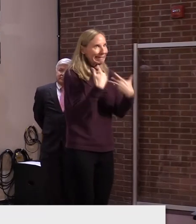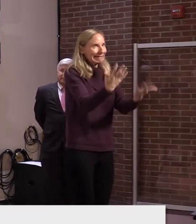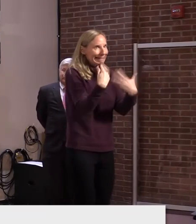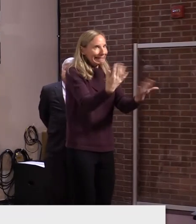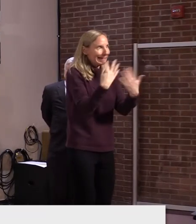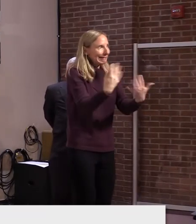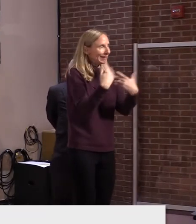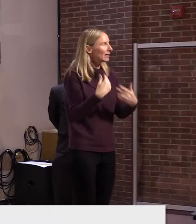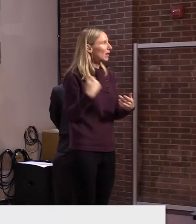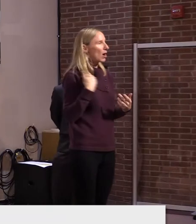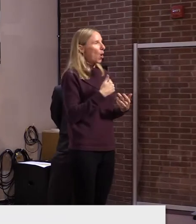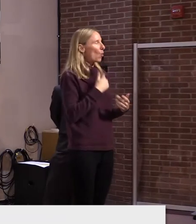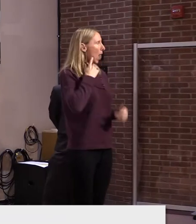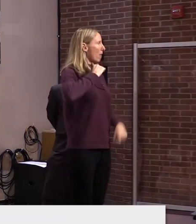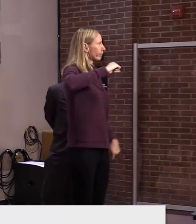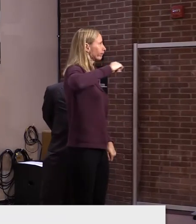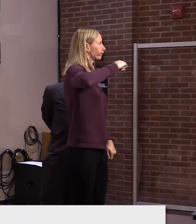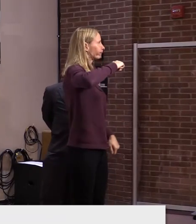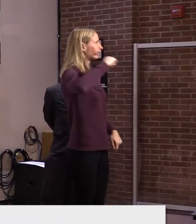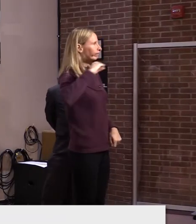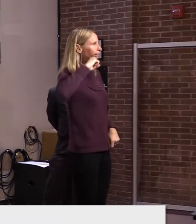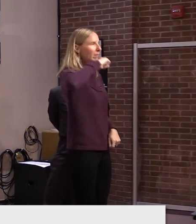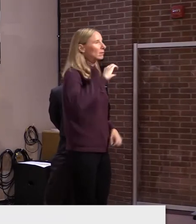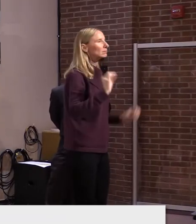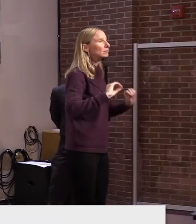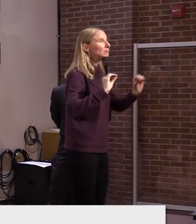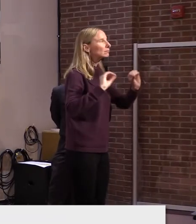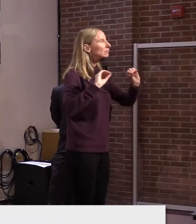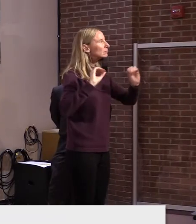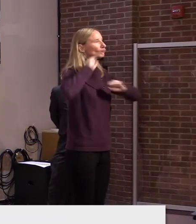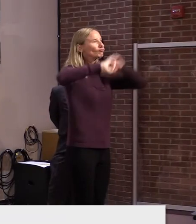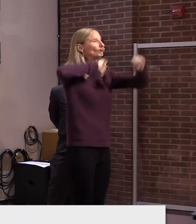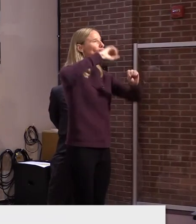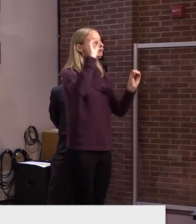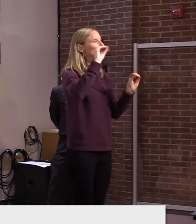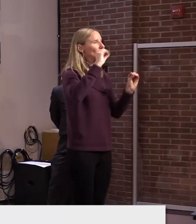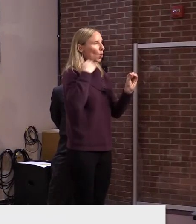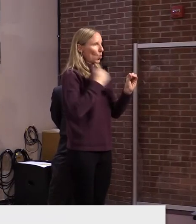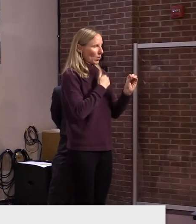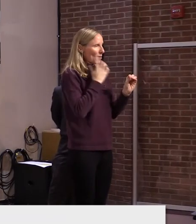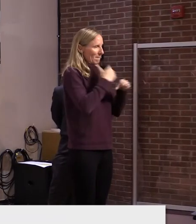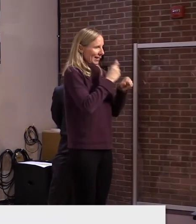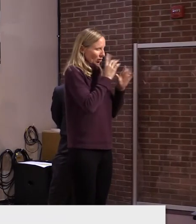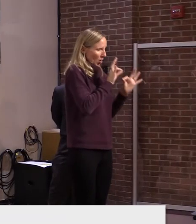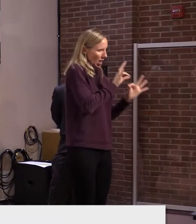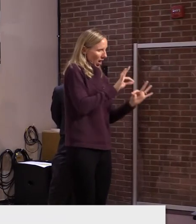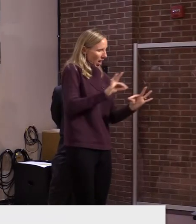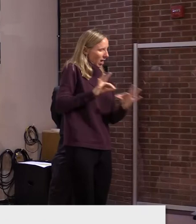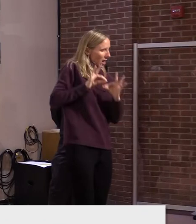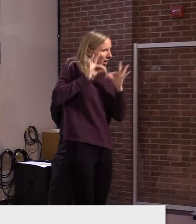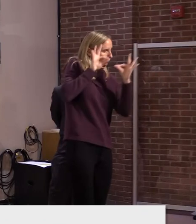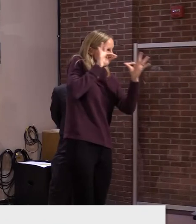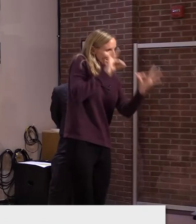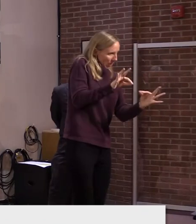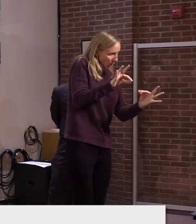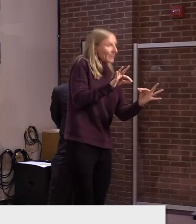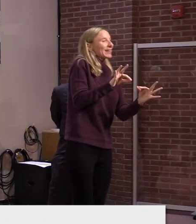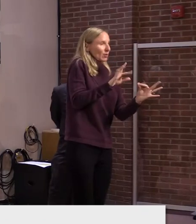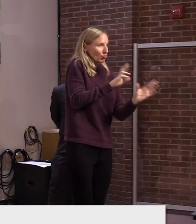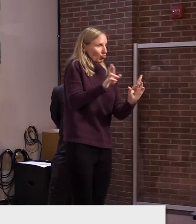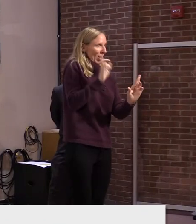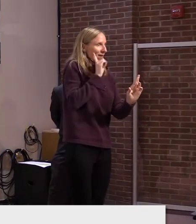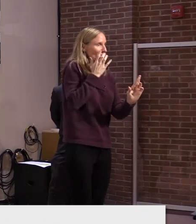that we were preventing it from being public. It was that we were tying out every last penny. So when we did do the court